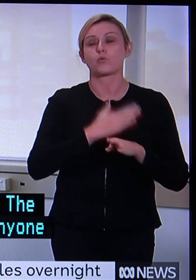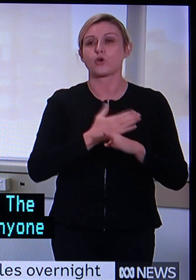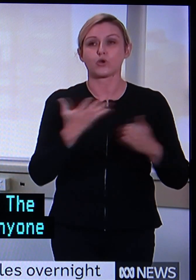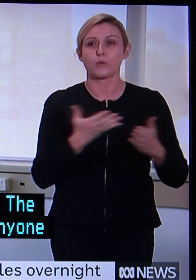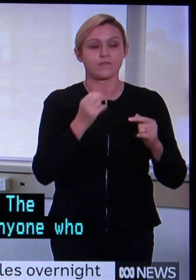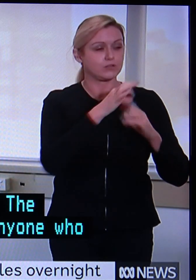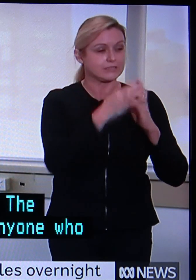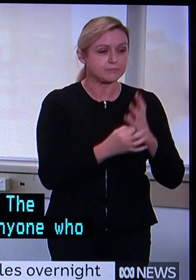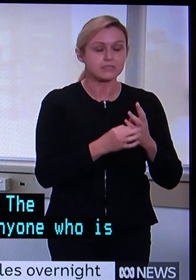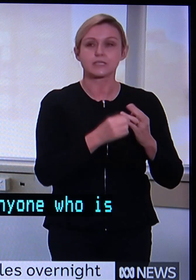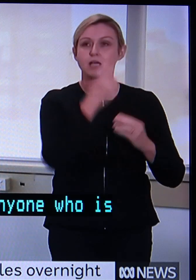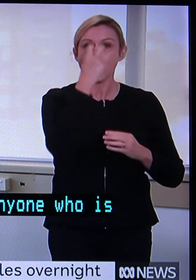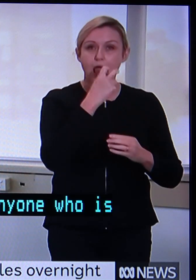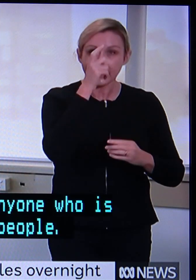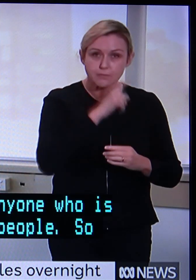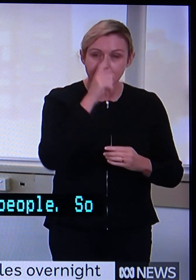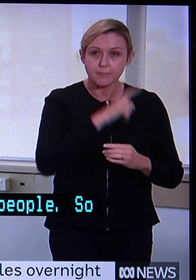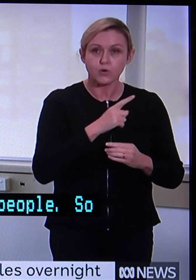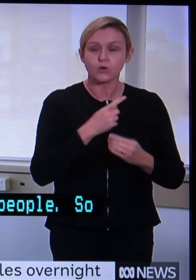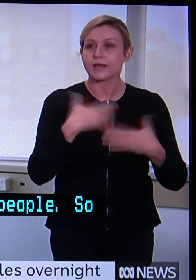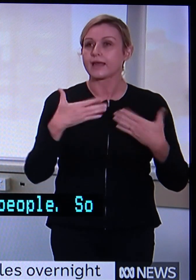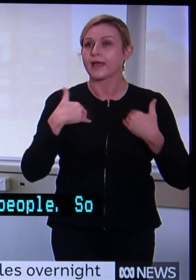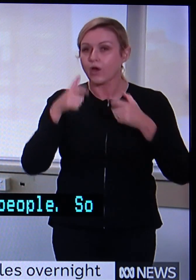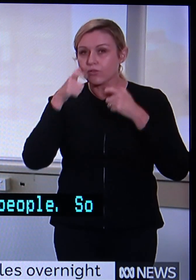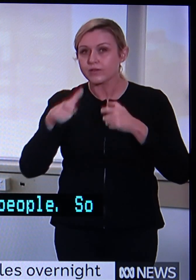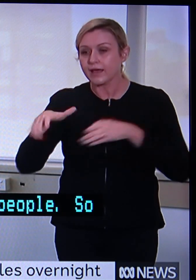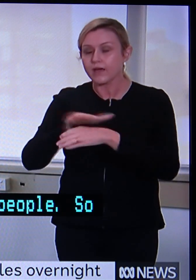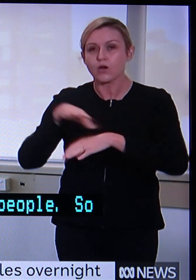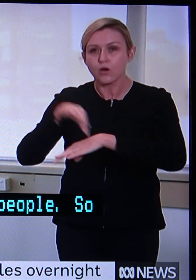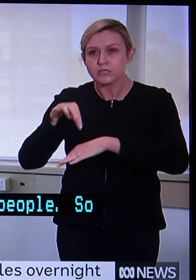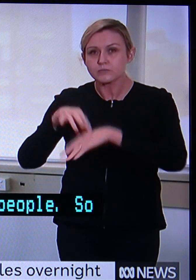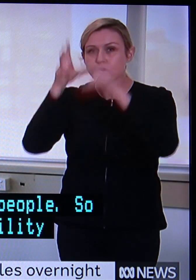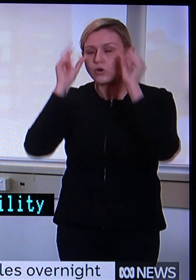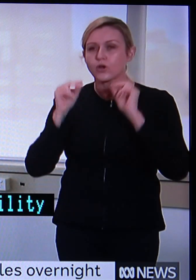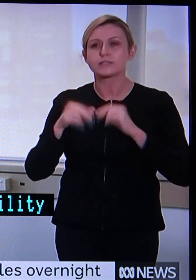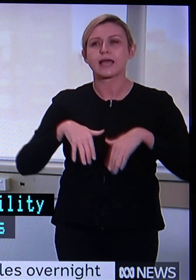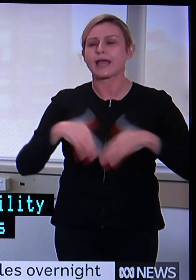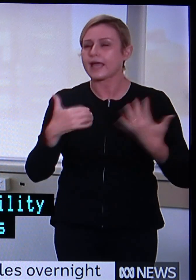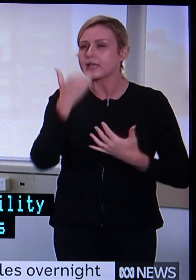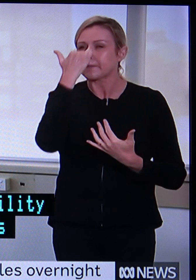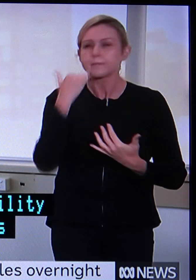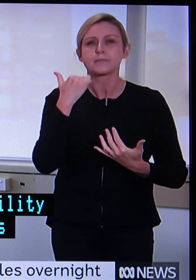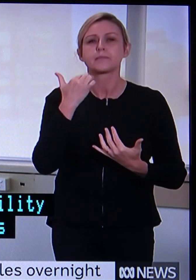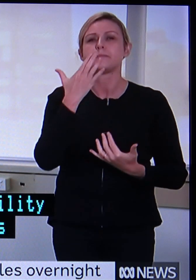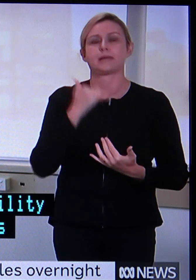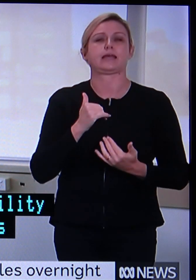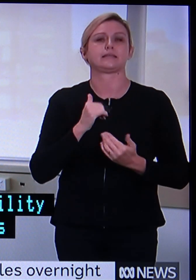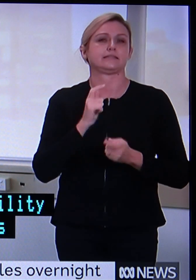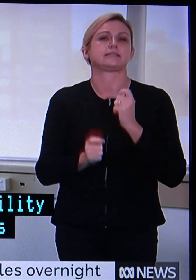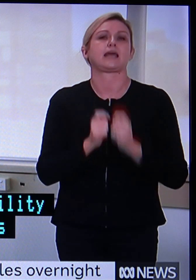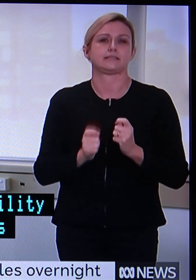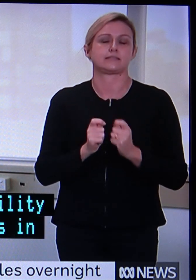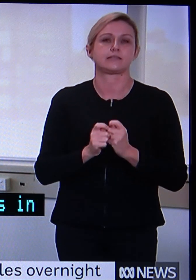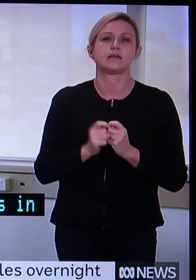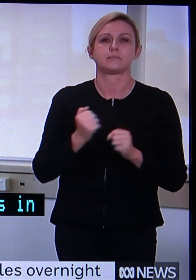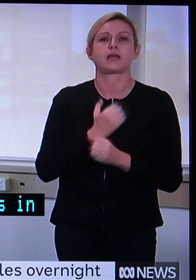disability workers, anyone who works in healthcare facilities. The minimal symptoms, please get tested. That's going to keep our